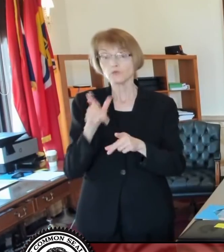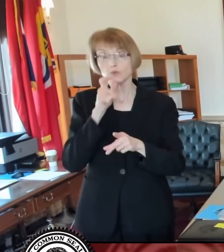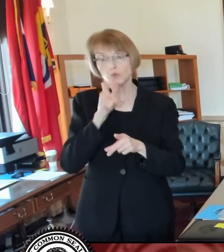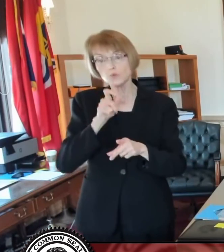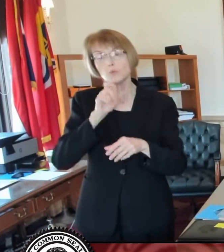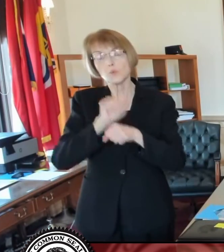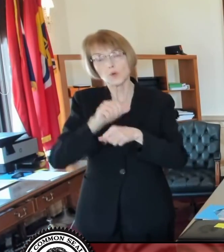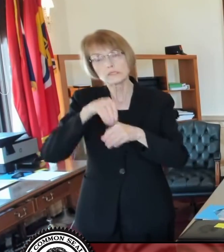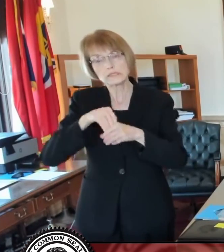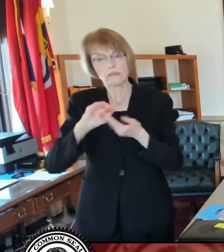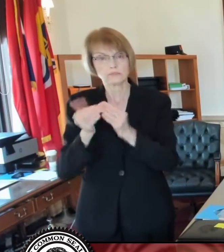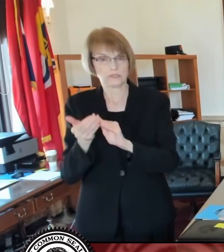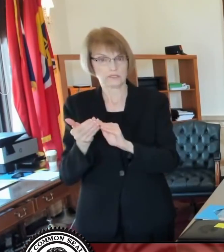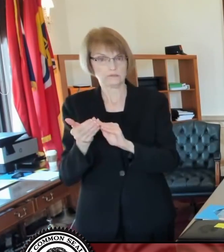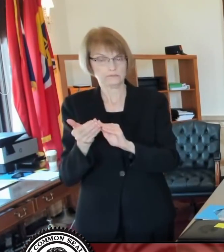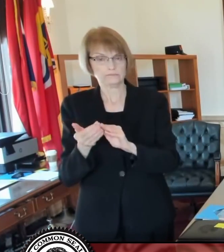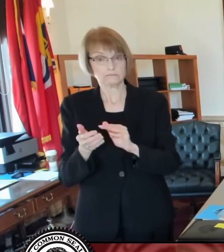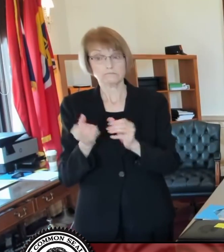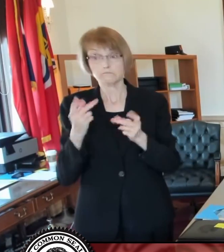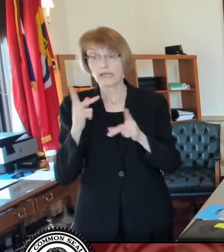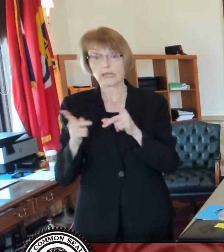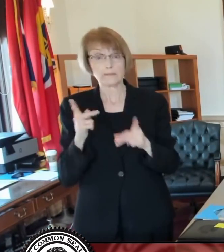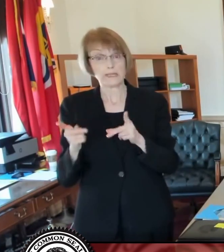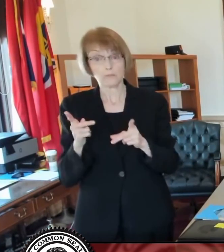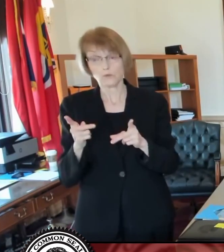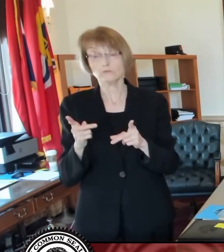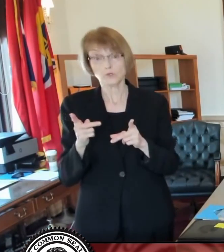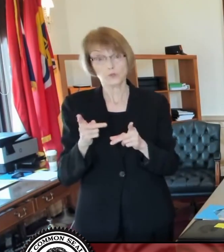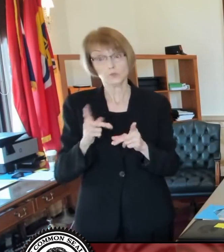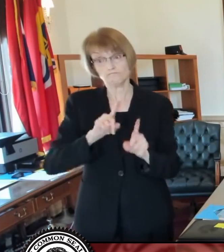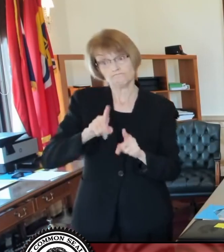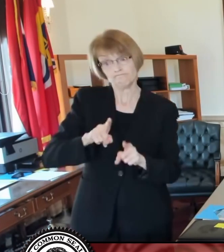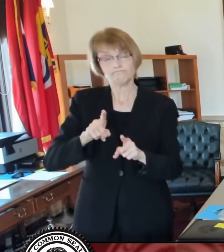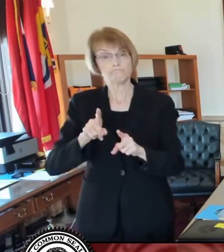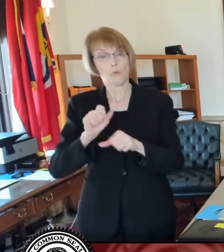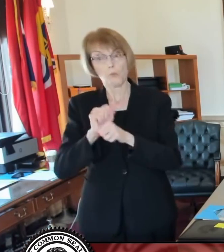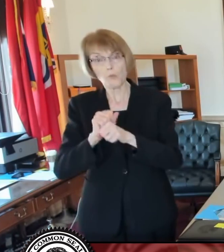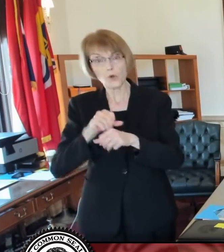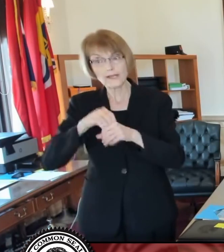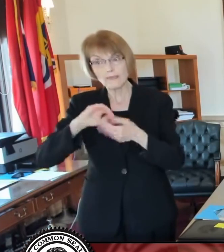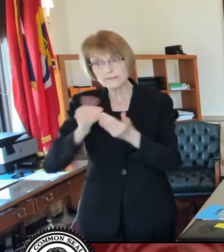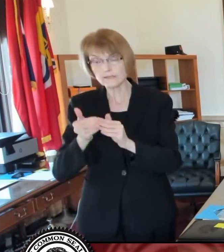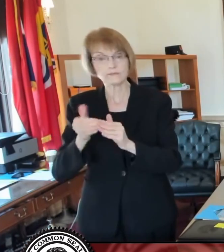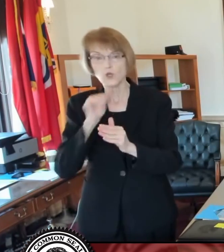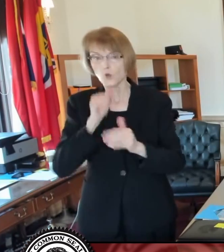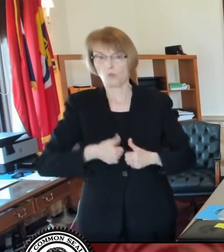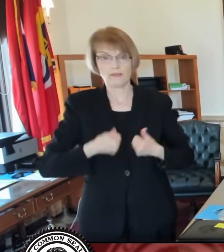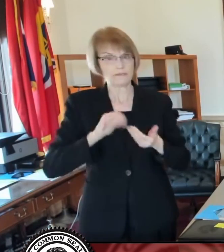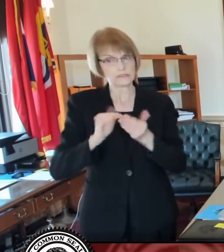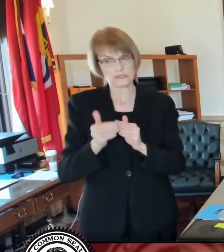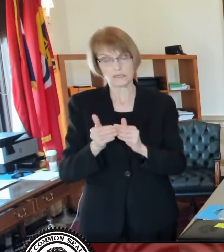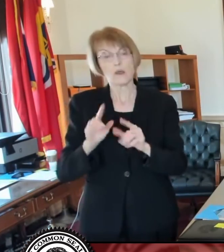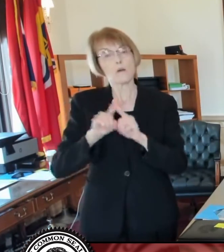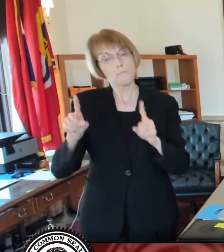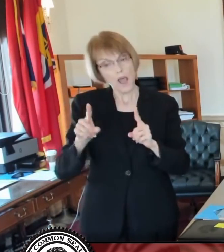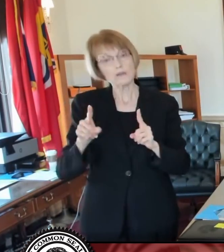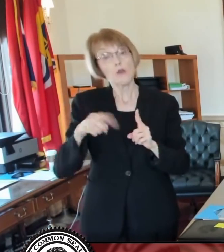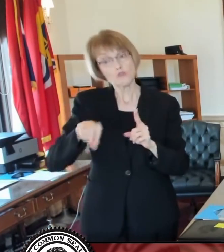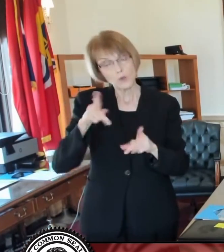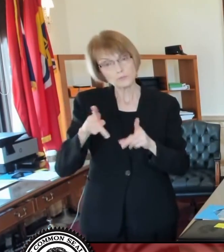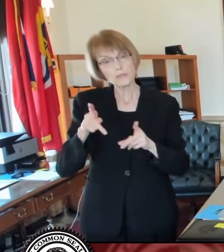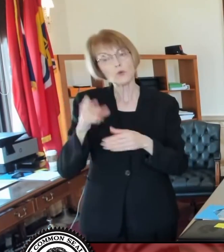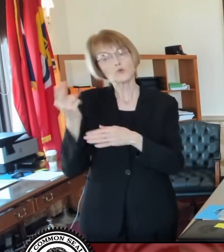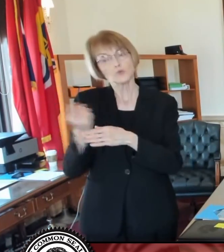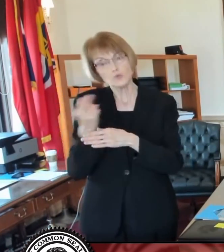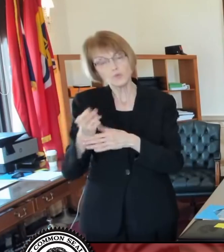city. And a lot of the people who work in the city don't live in the city. So it is people who will use city services. And, you know, we